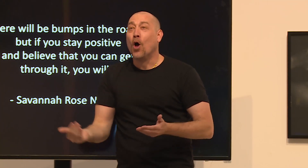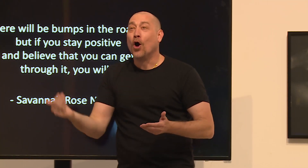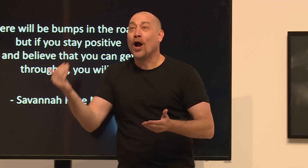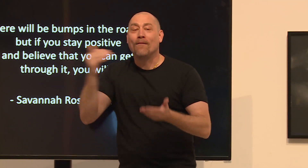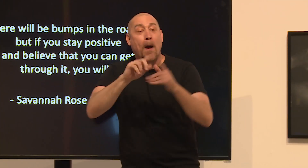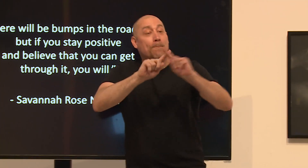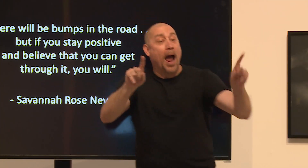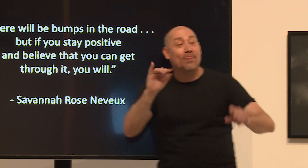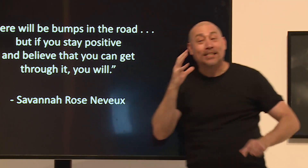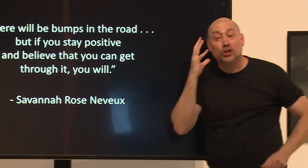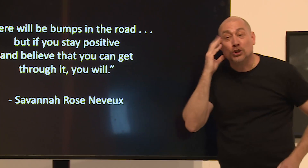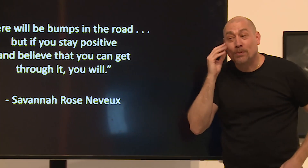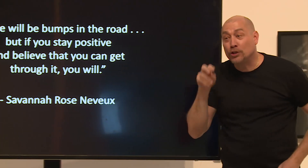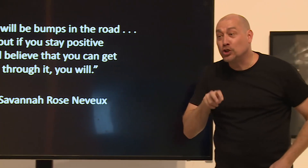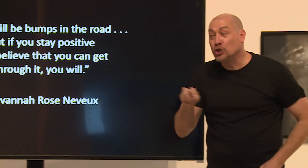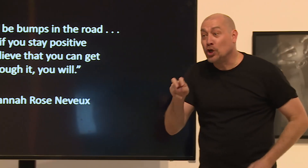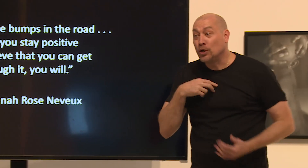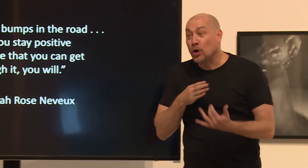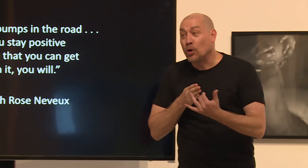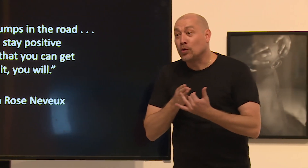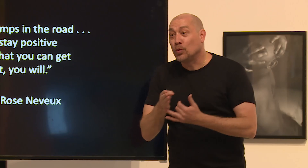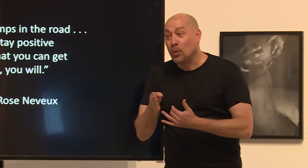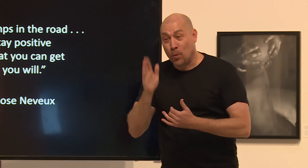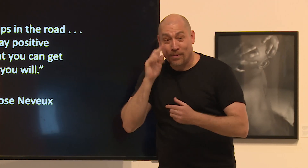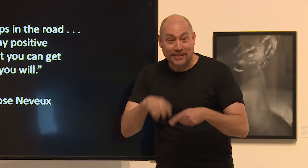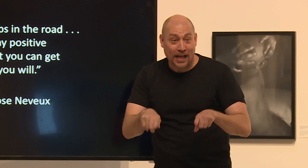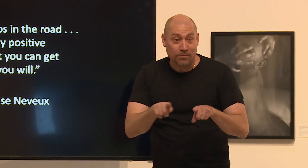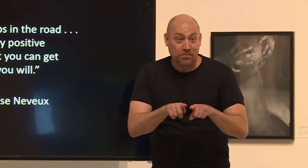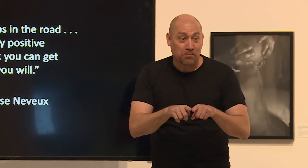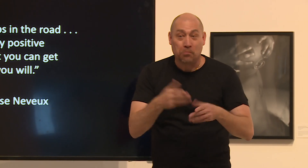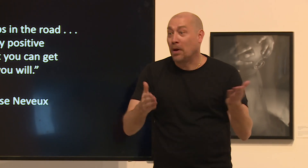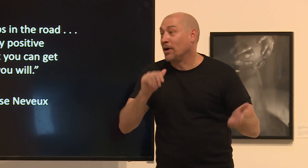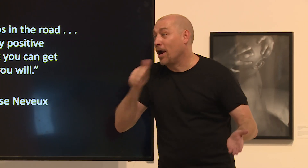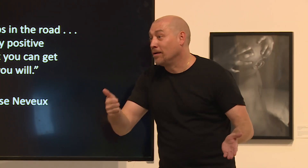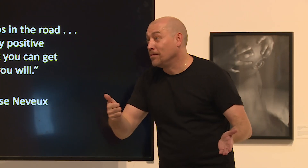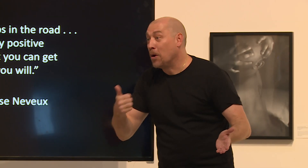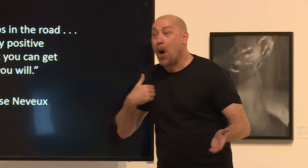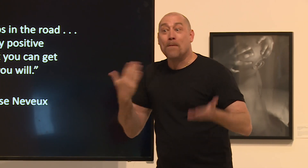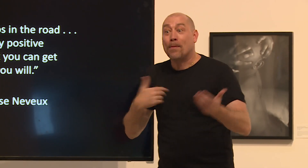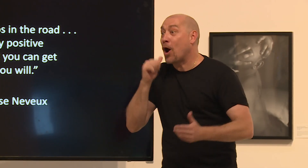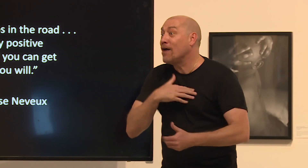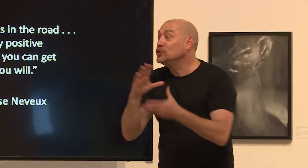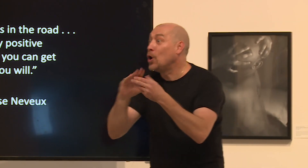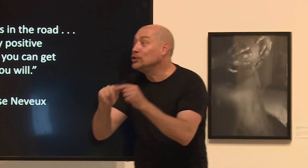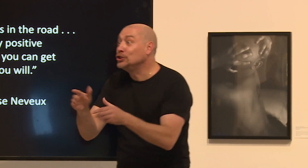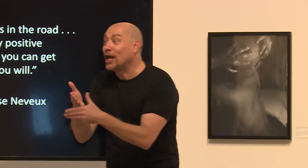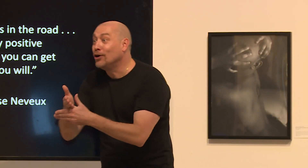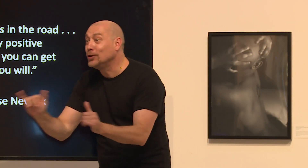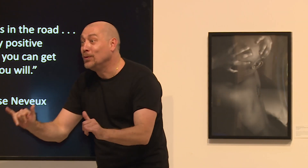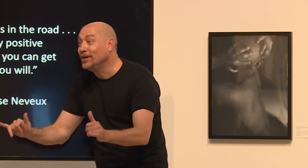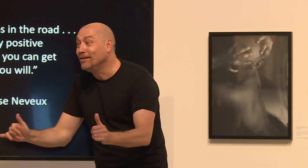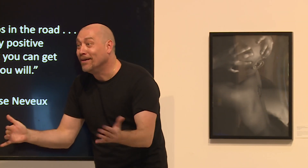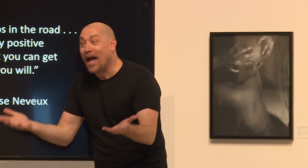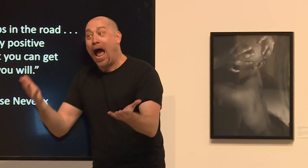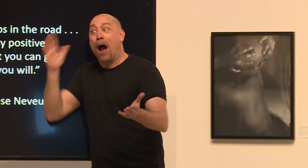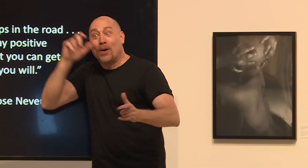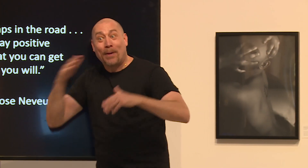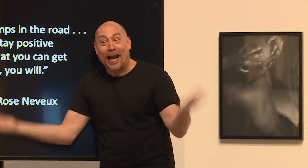that again and again and again? Maybe I would take the same journey. Maybe I wouldn't. But if I hadn't taken that journey, I would not